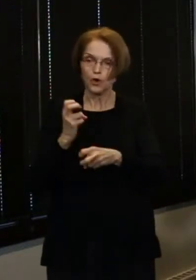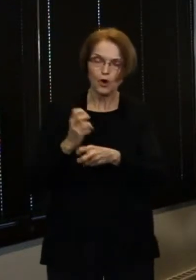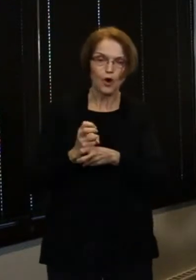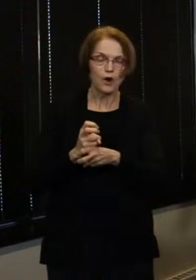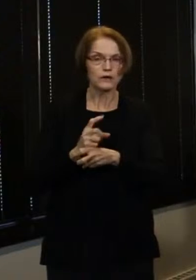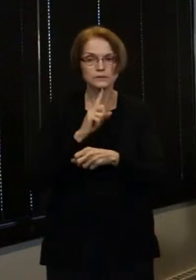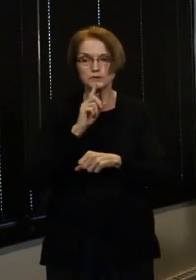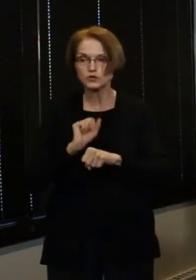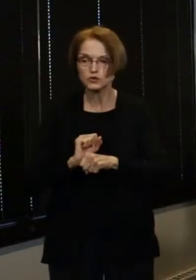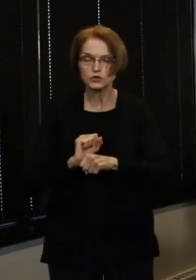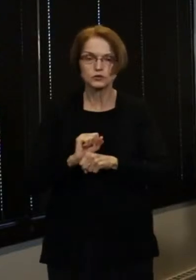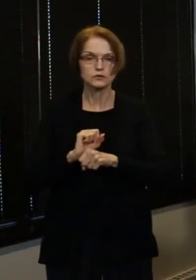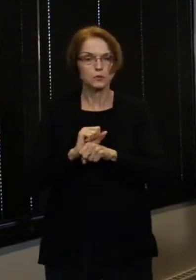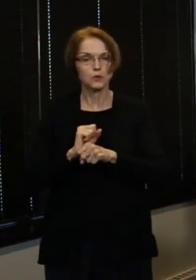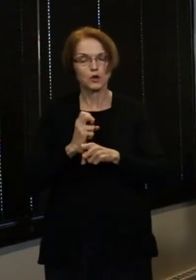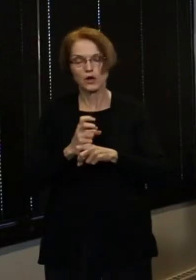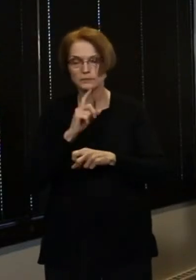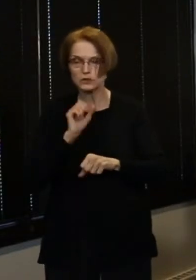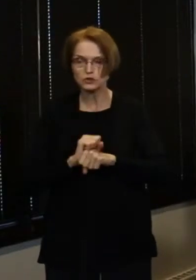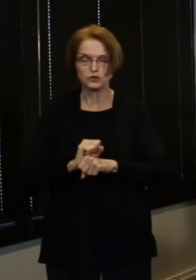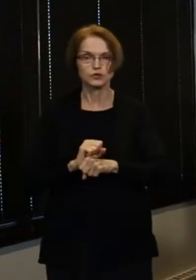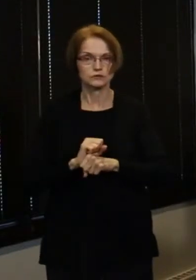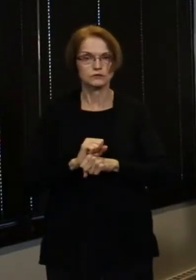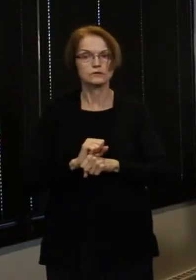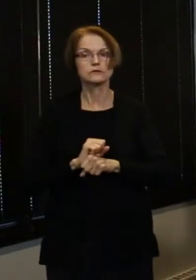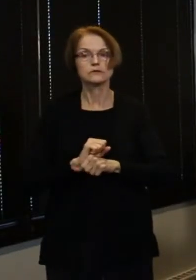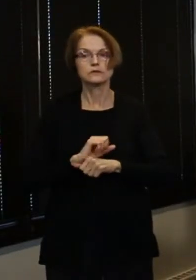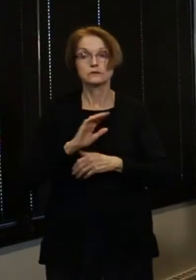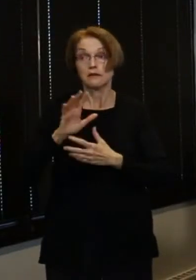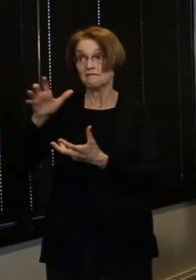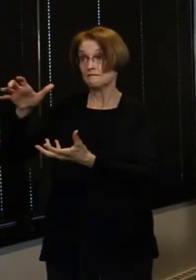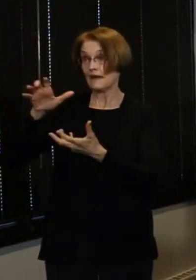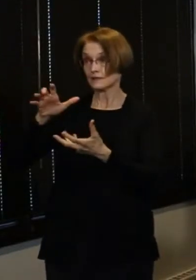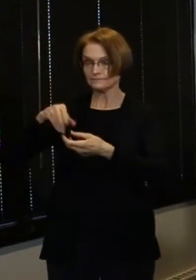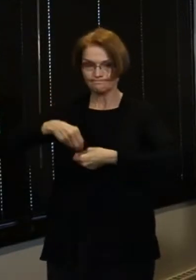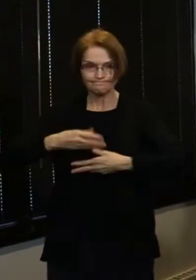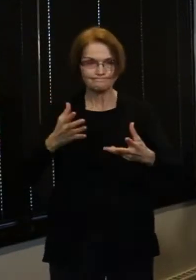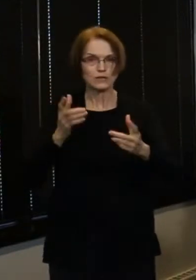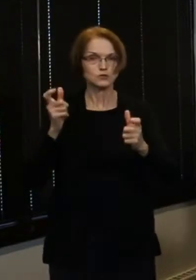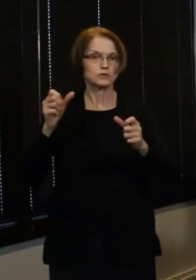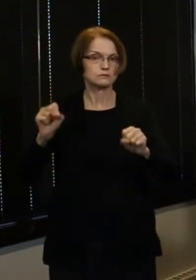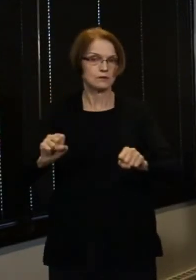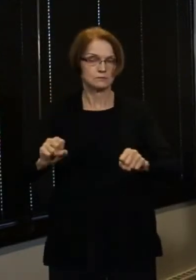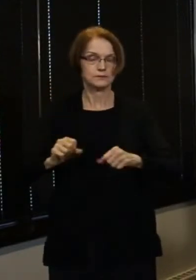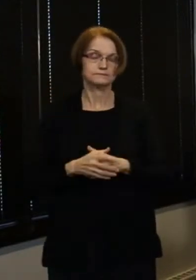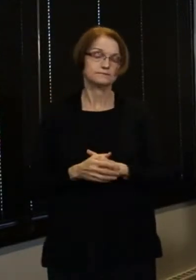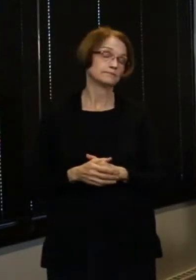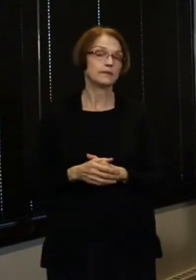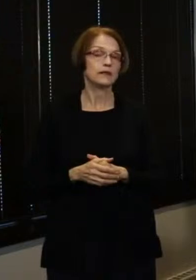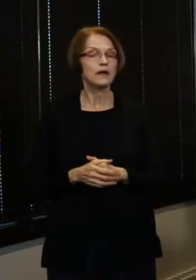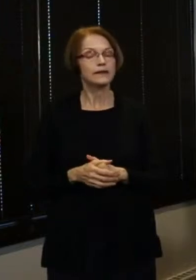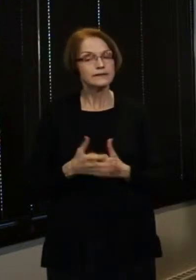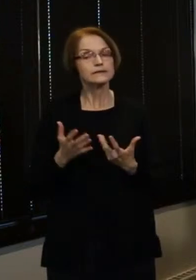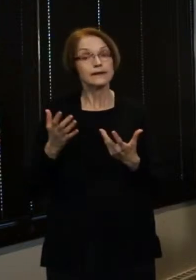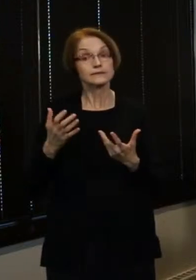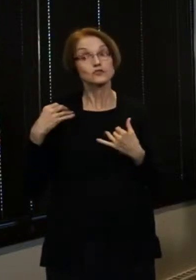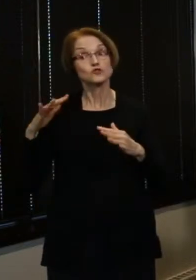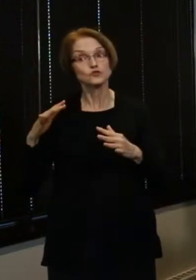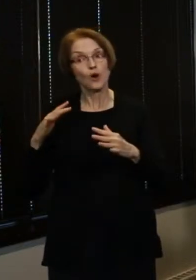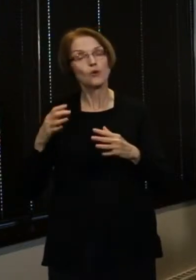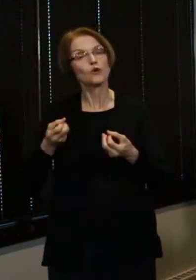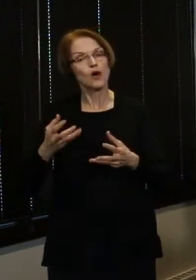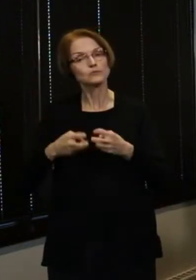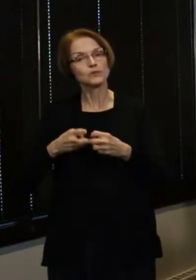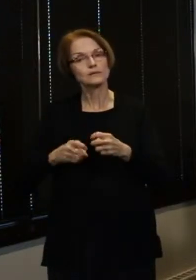sure that we get all of that vaccine out the door as quickly as we can. So, yeah, it's caused some problems, but